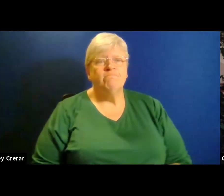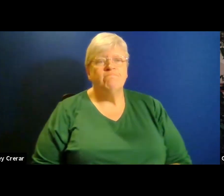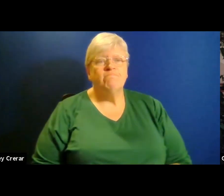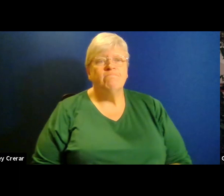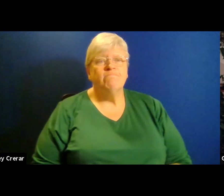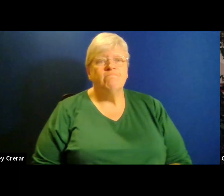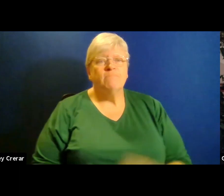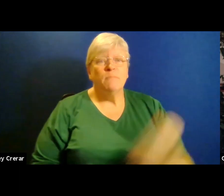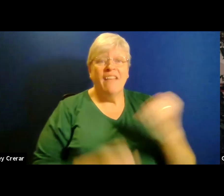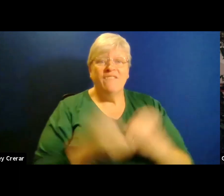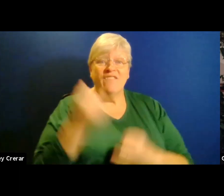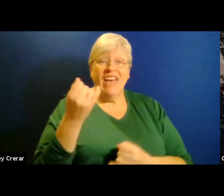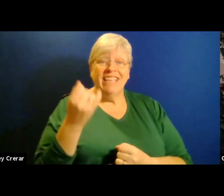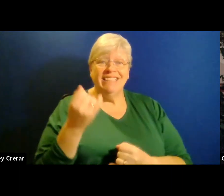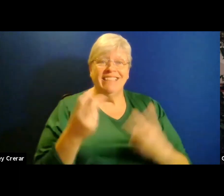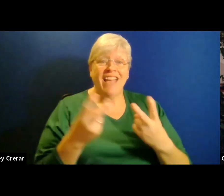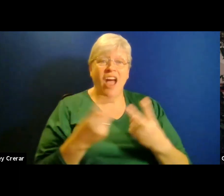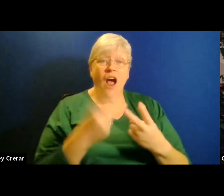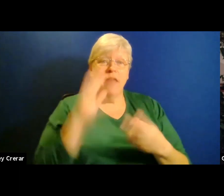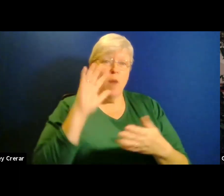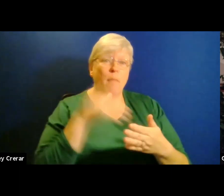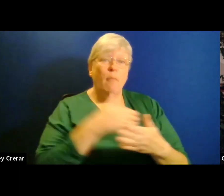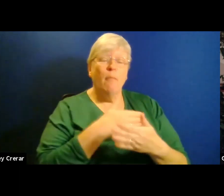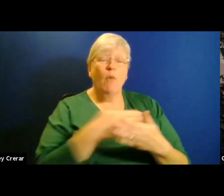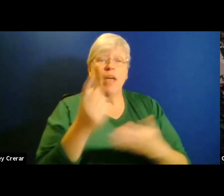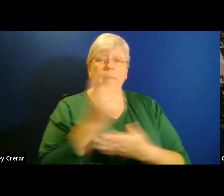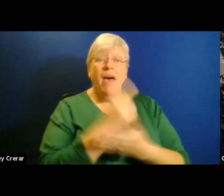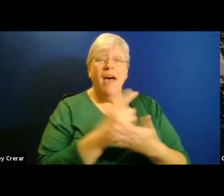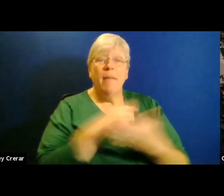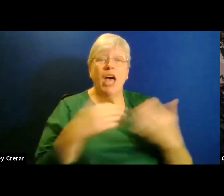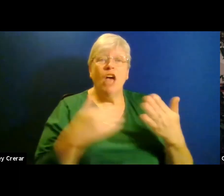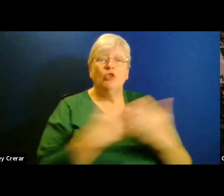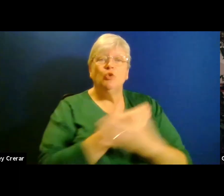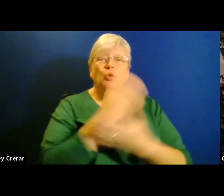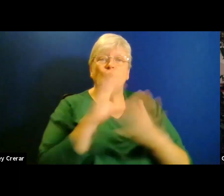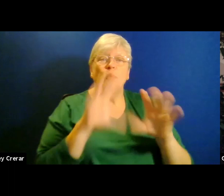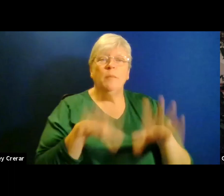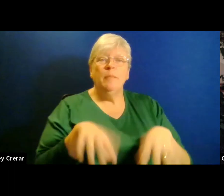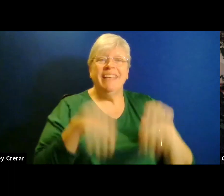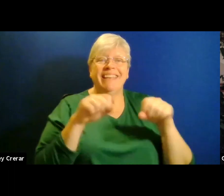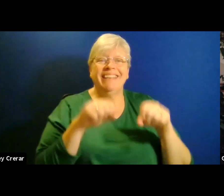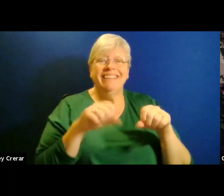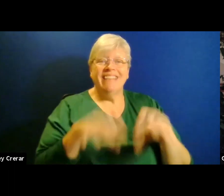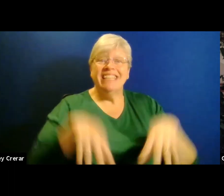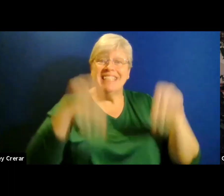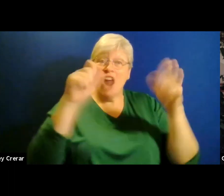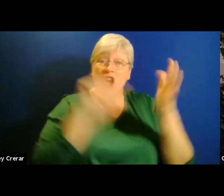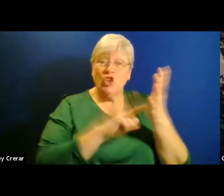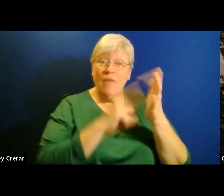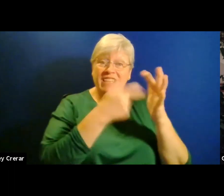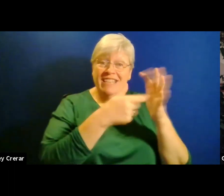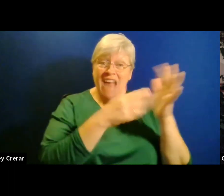And finally, another wee poem about new beginnings. It's the start of term for many people.